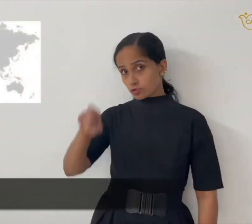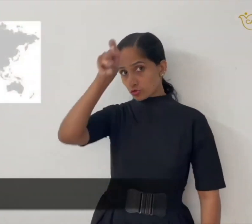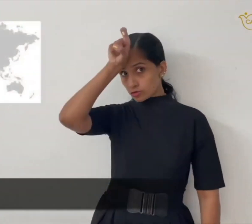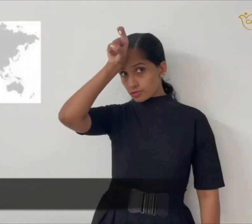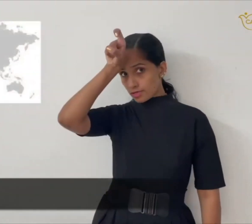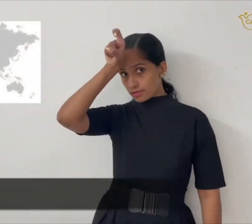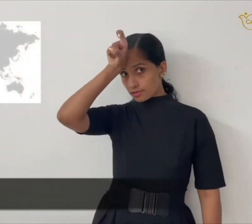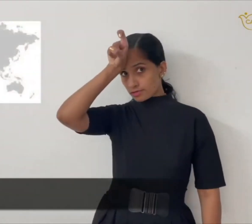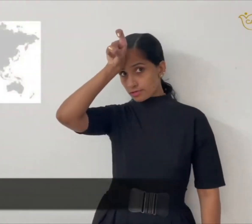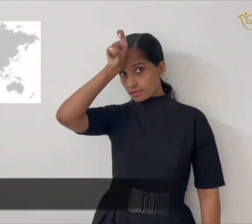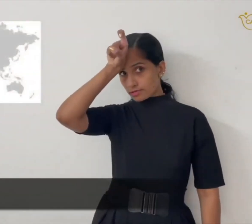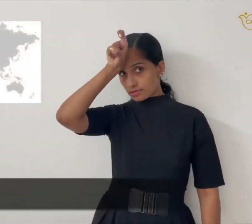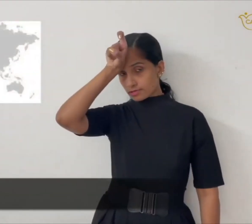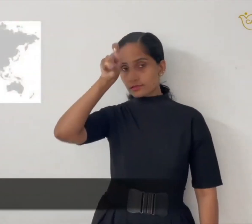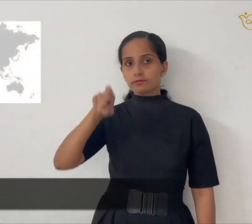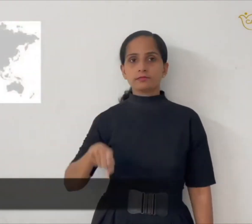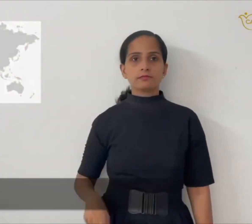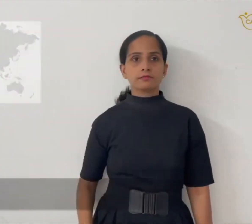94. Egypt,